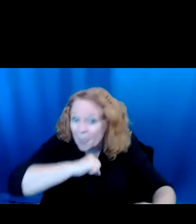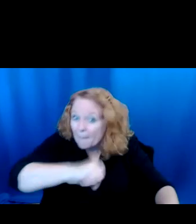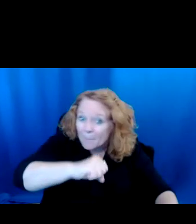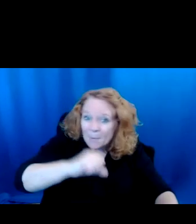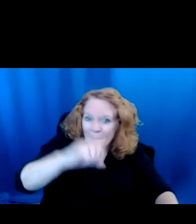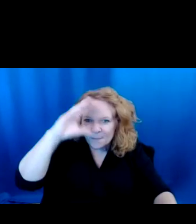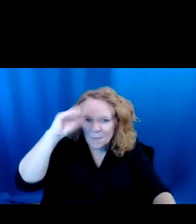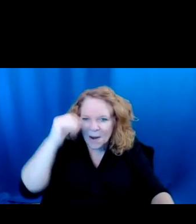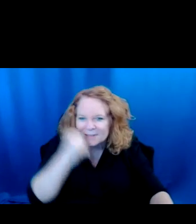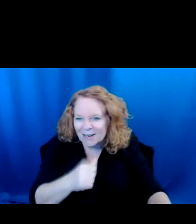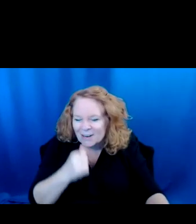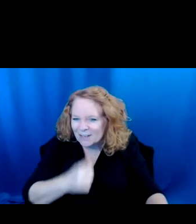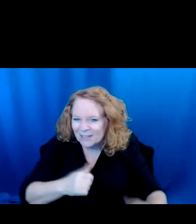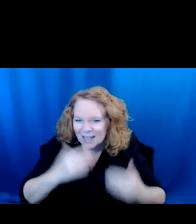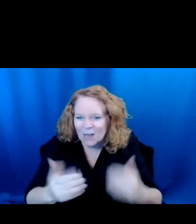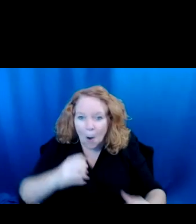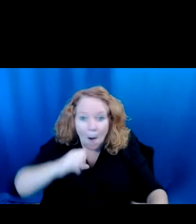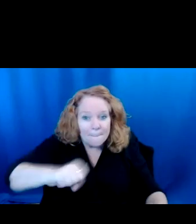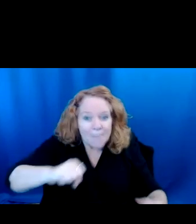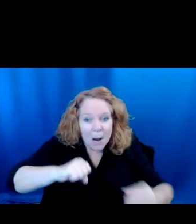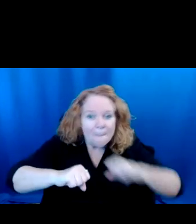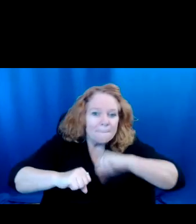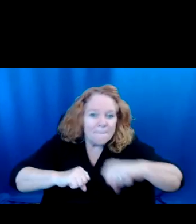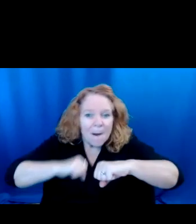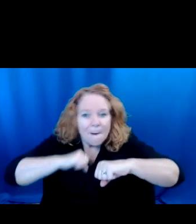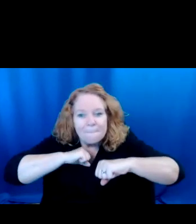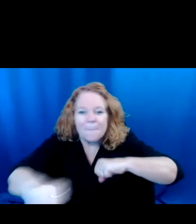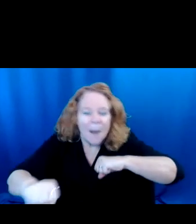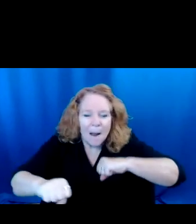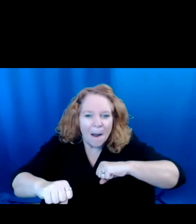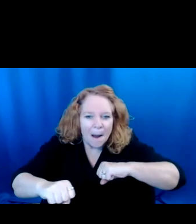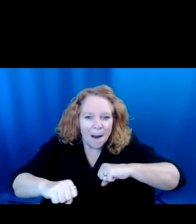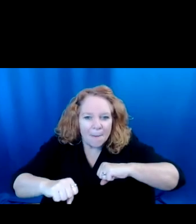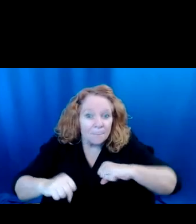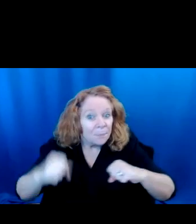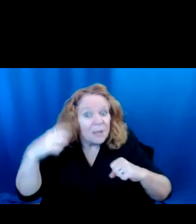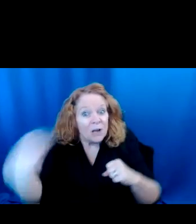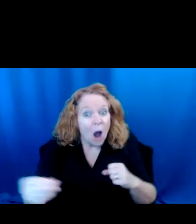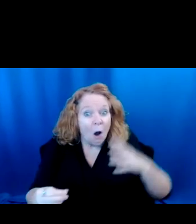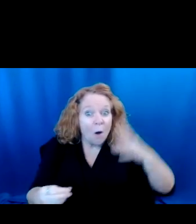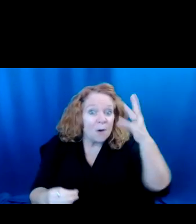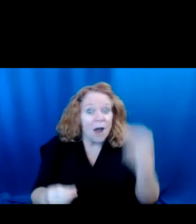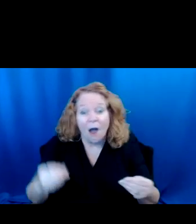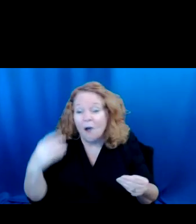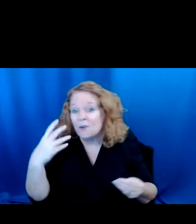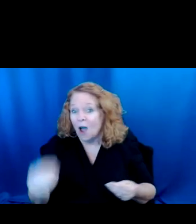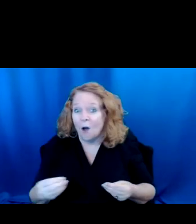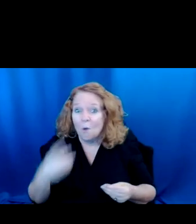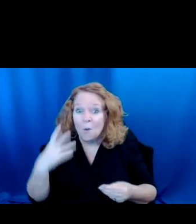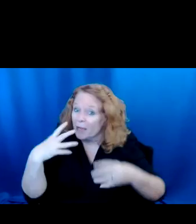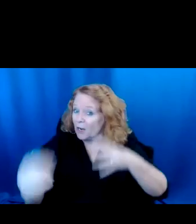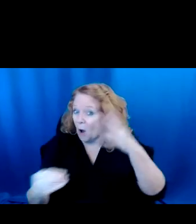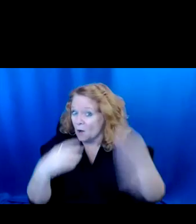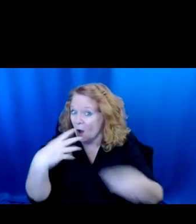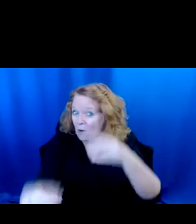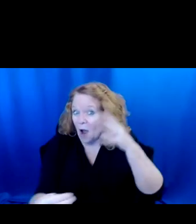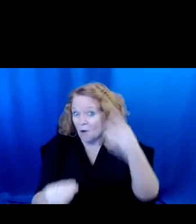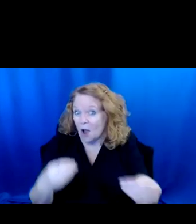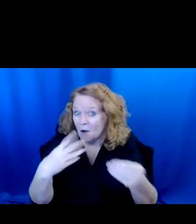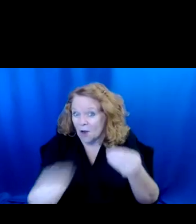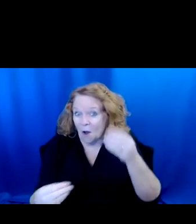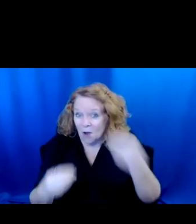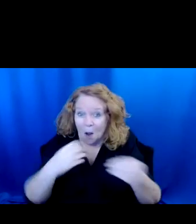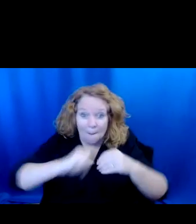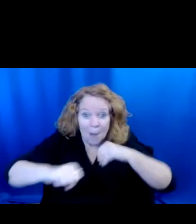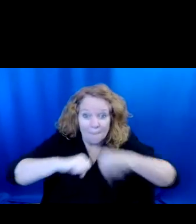girls. Last show. Boom, boom, boom. Go, go, go. With a go, go, go, go, go, a cheek, go. And a